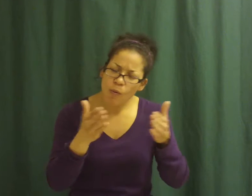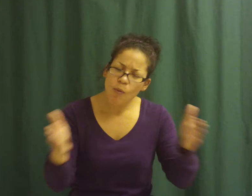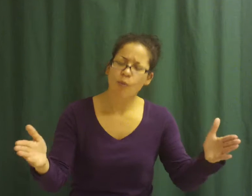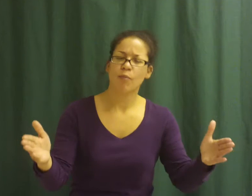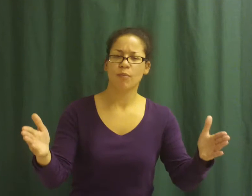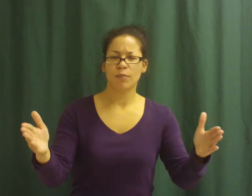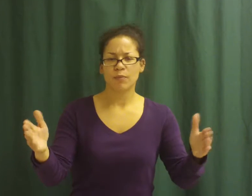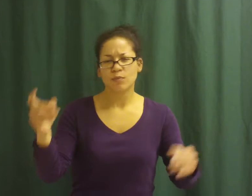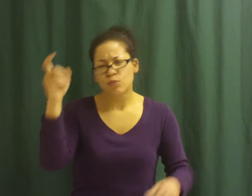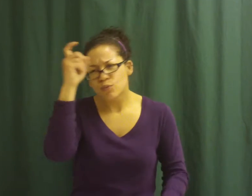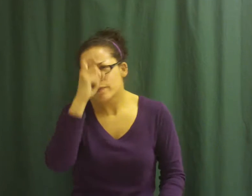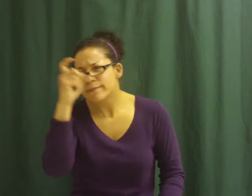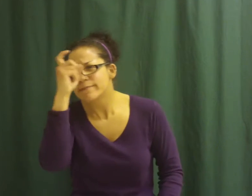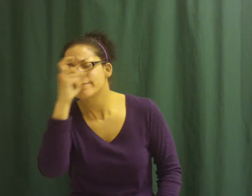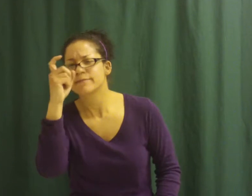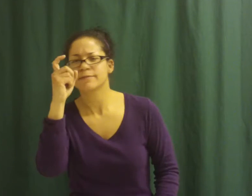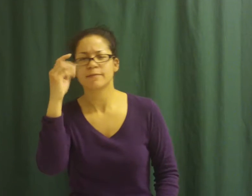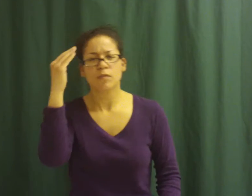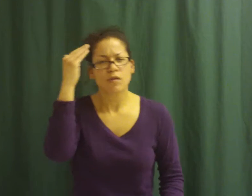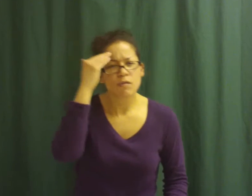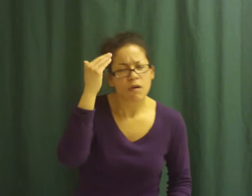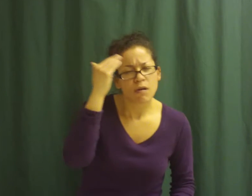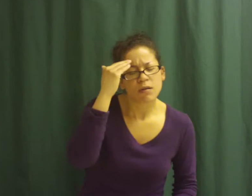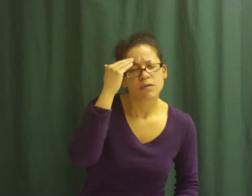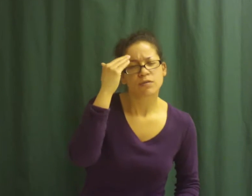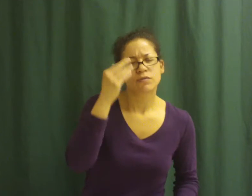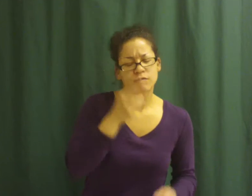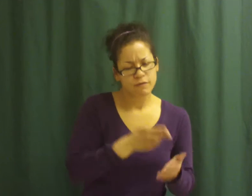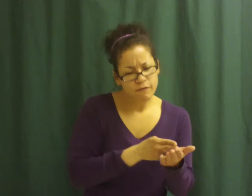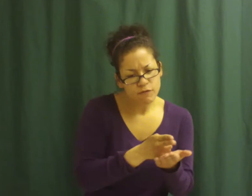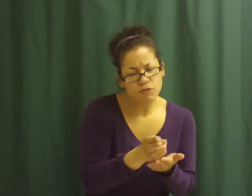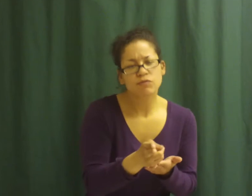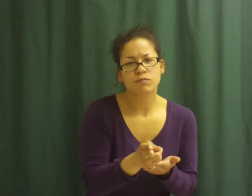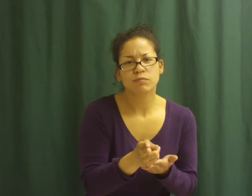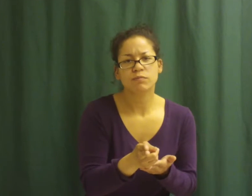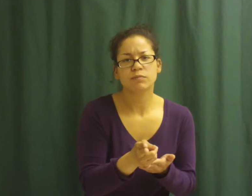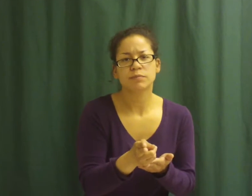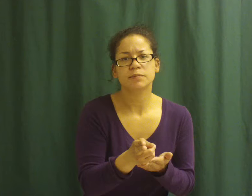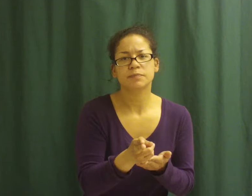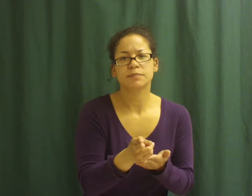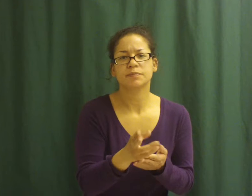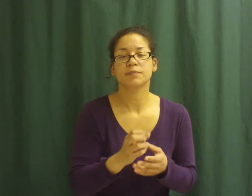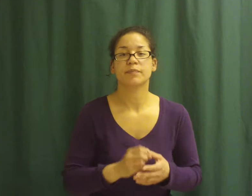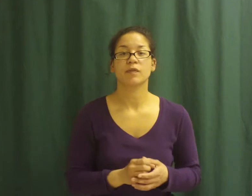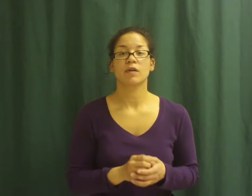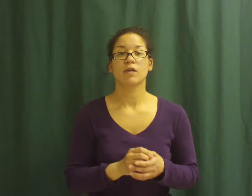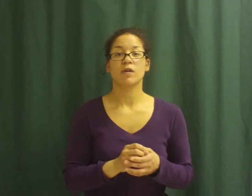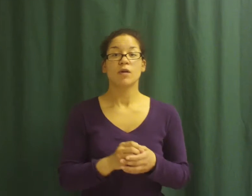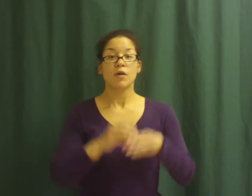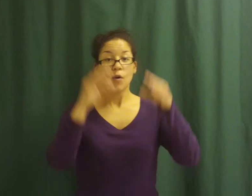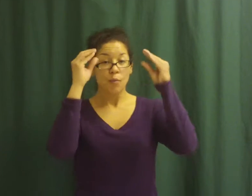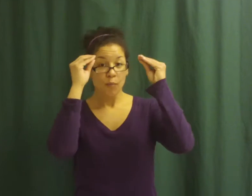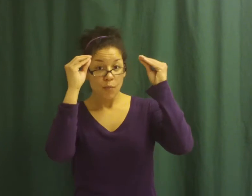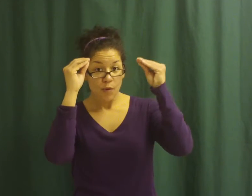A purpose of education is to impart knowledge and to evoke wisdom.